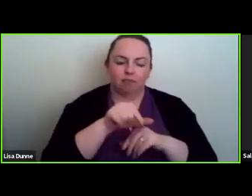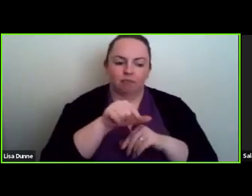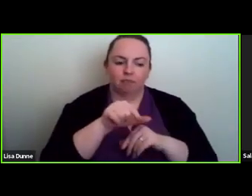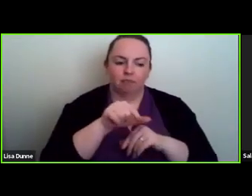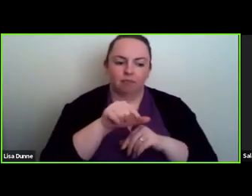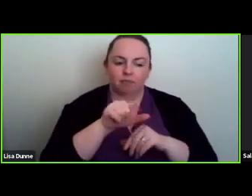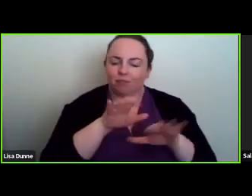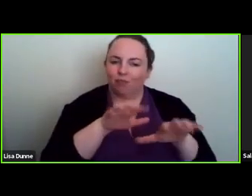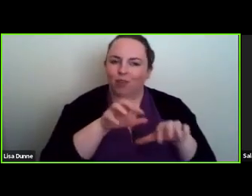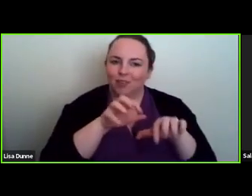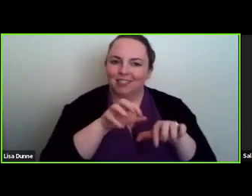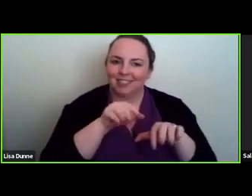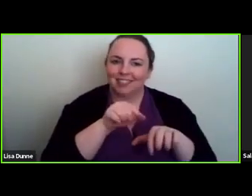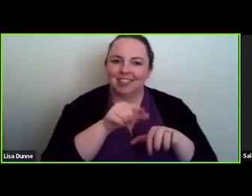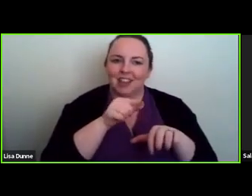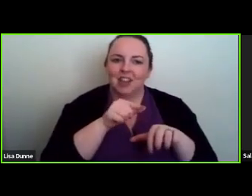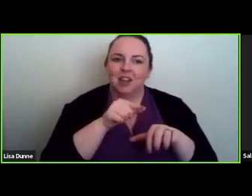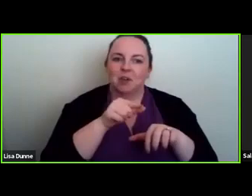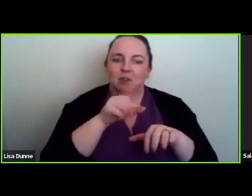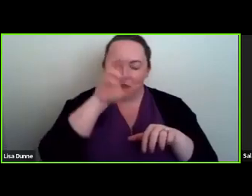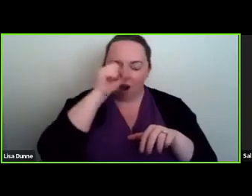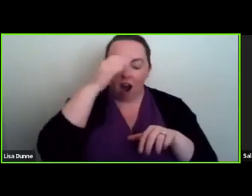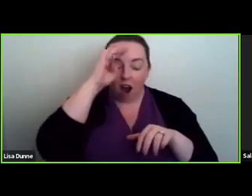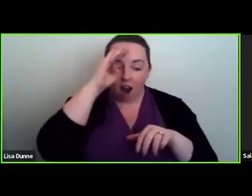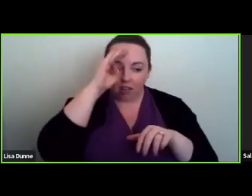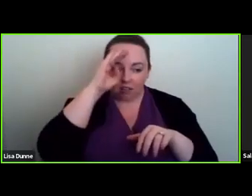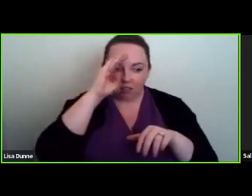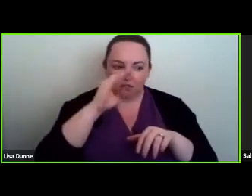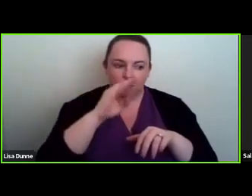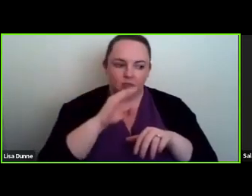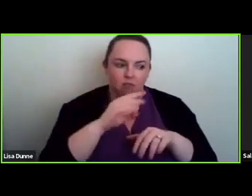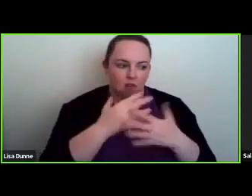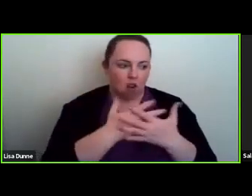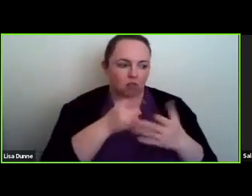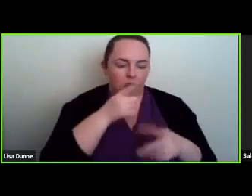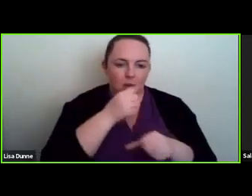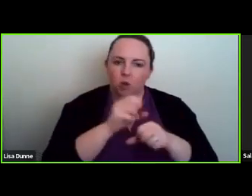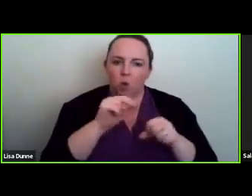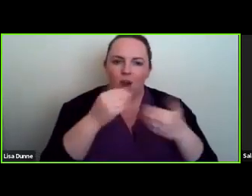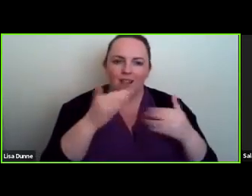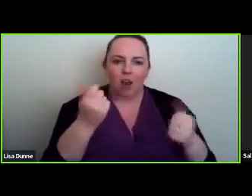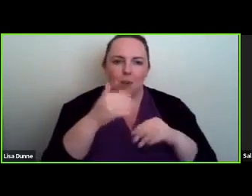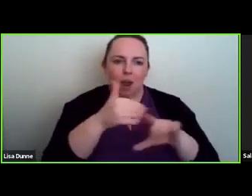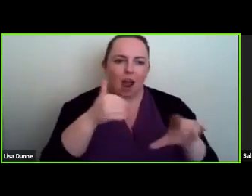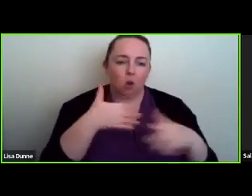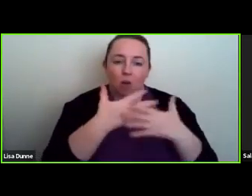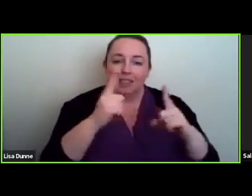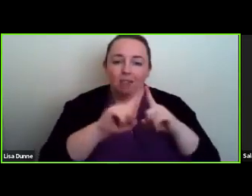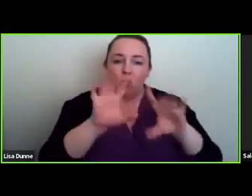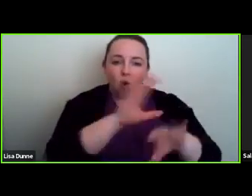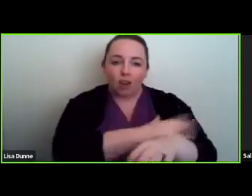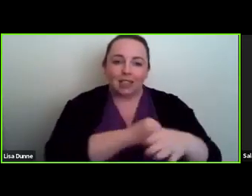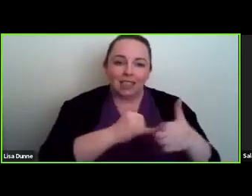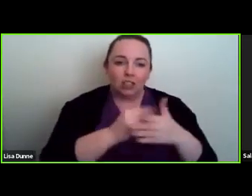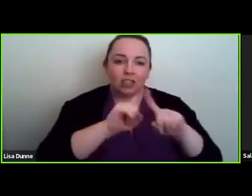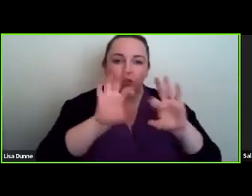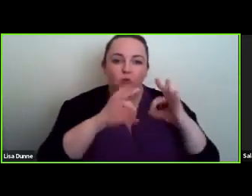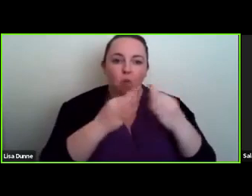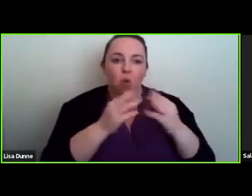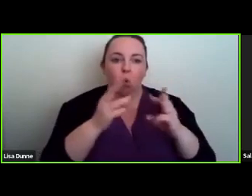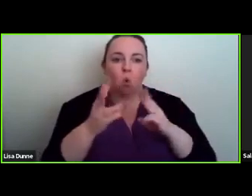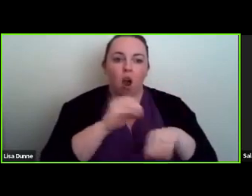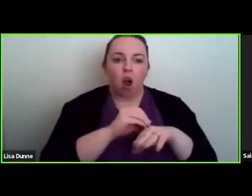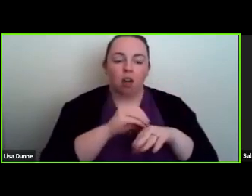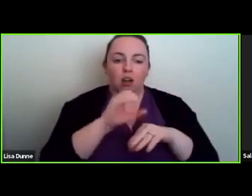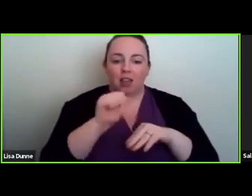2030 agenda that Ireland is so much keen talking about. And we have so many groups and organizations that are working on the 2030 agenda,